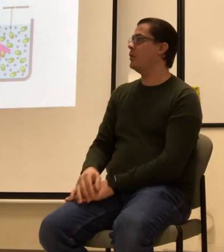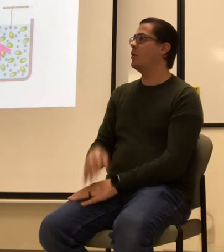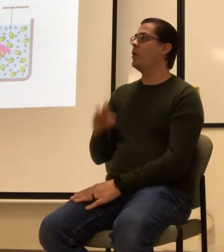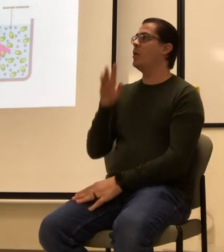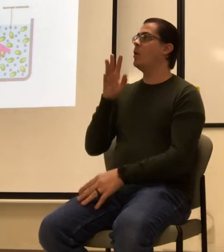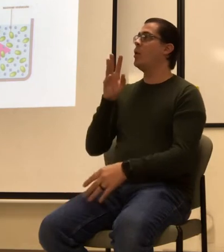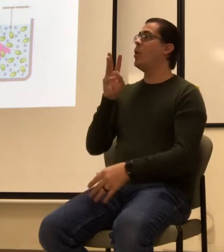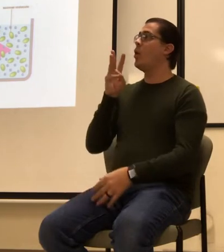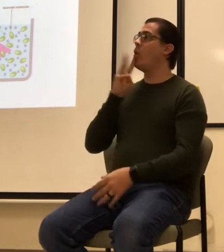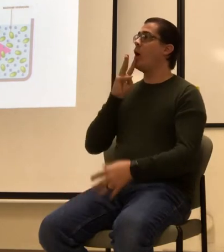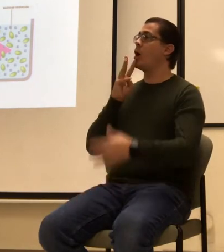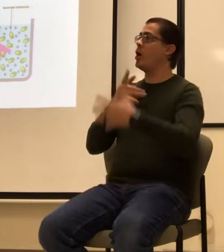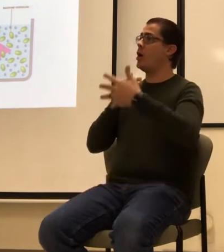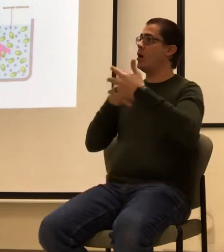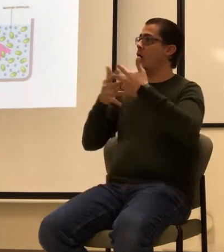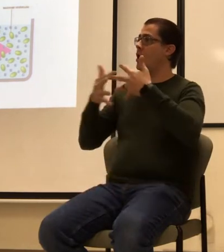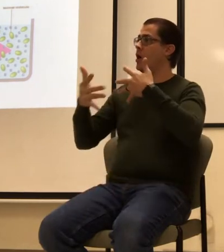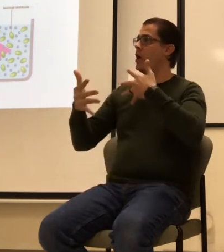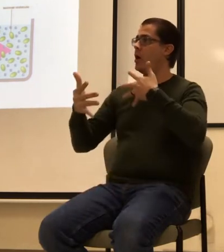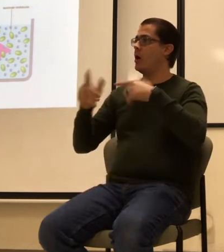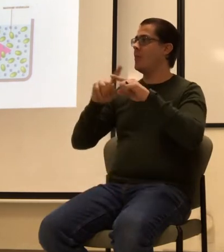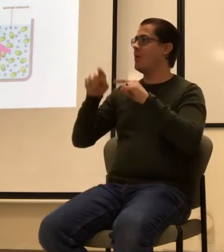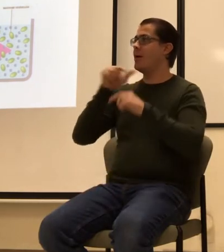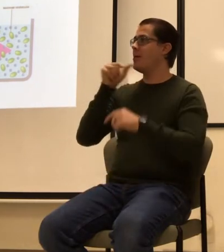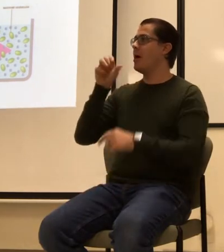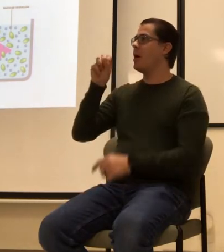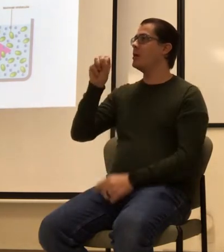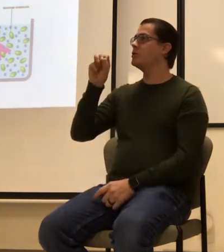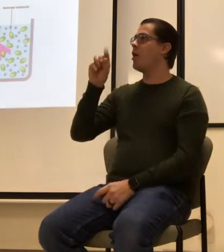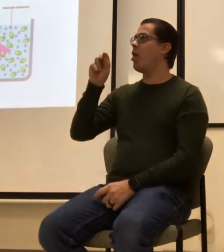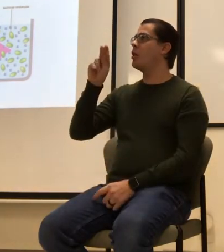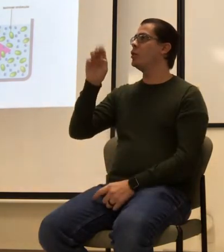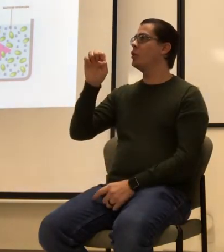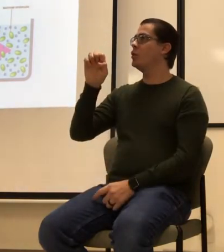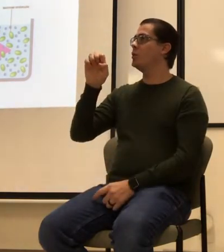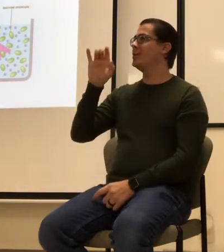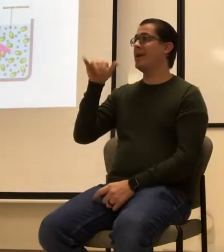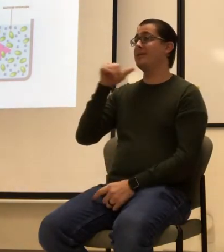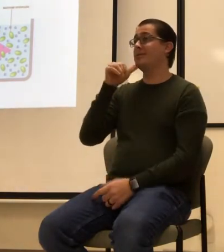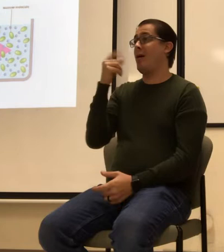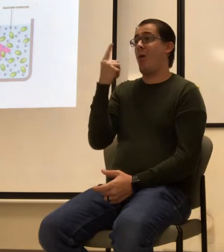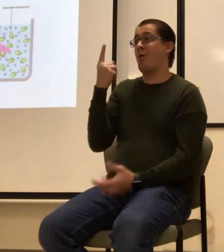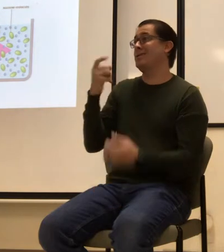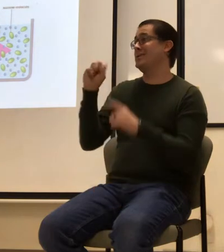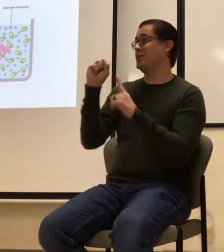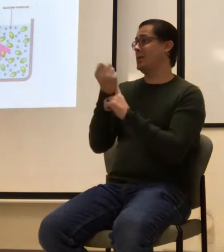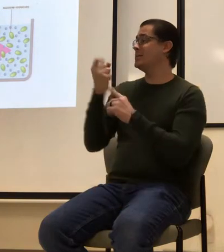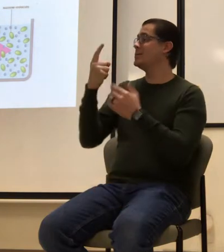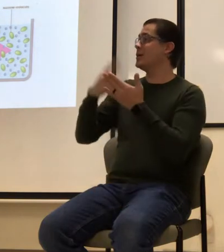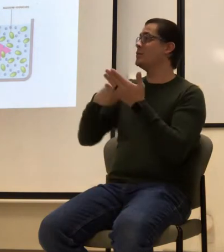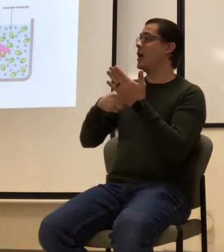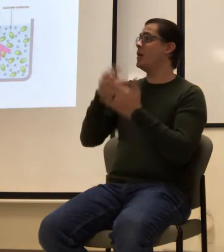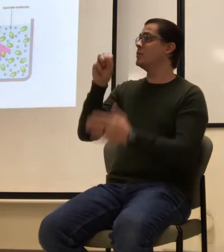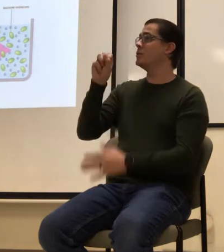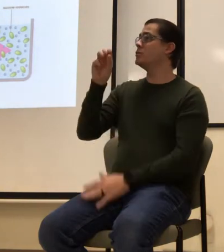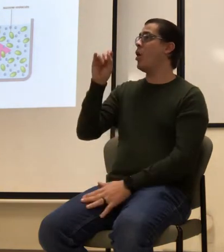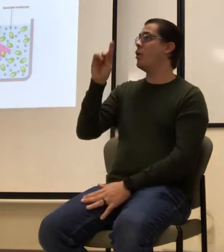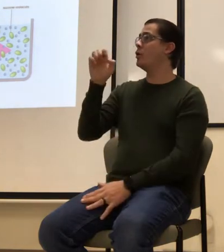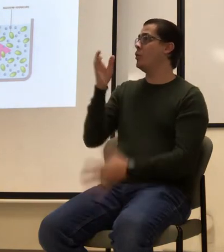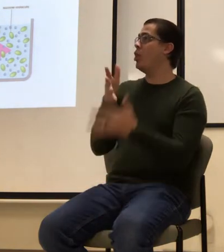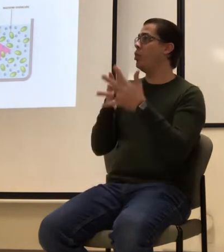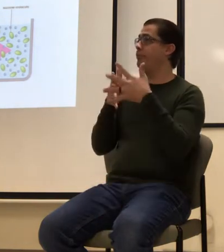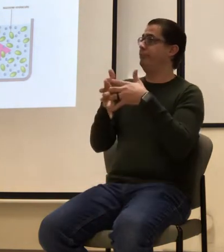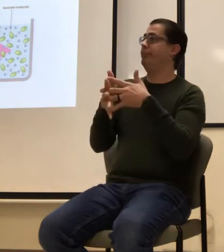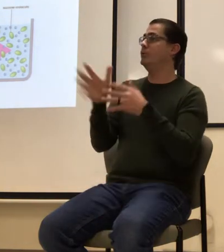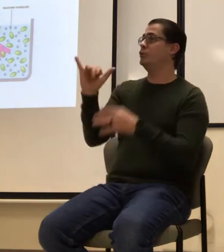but not the solute. But that's not always the case. Sometimes the solute can pass too.